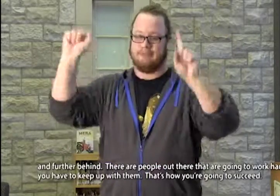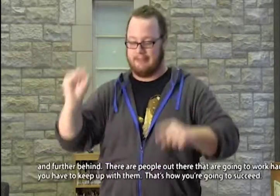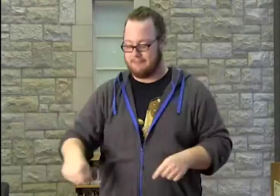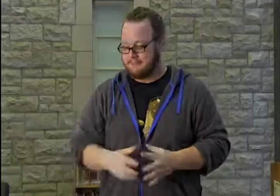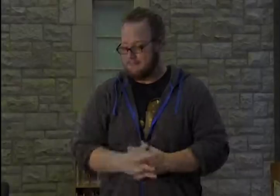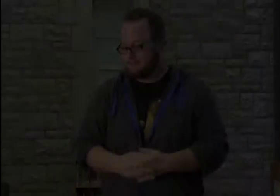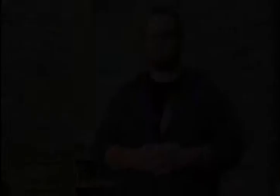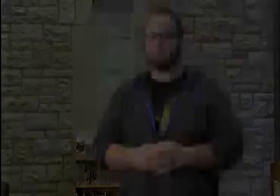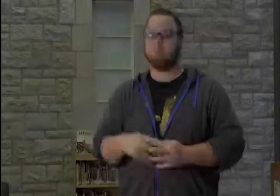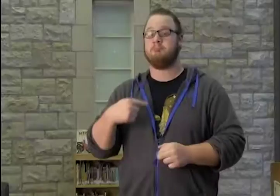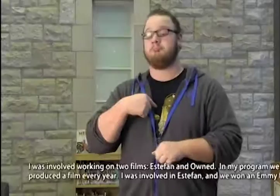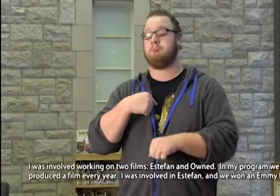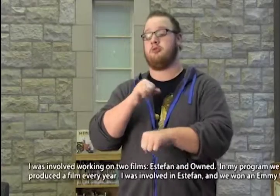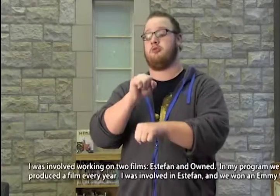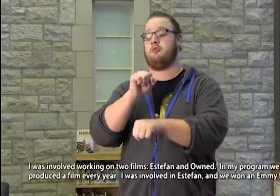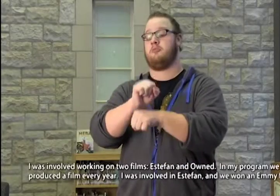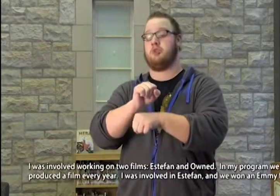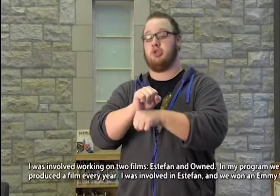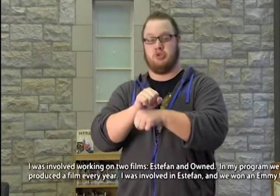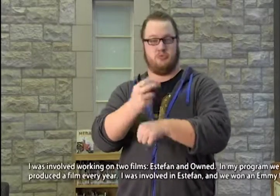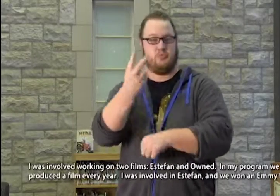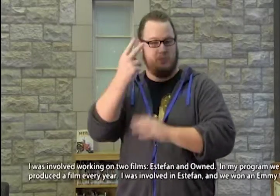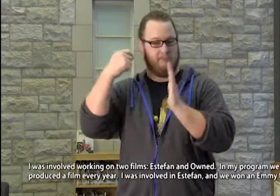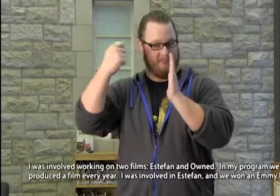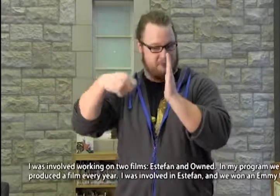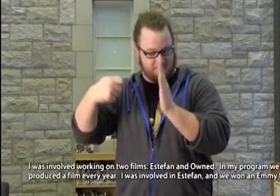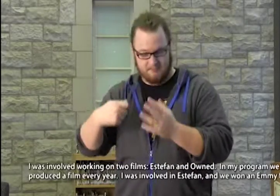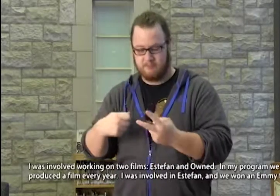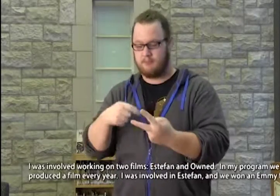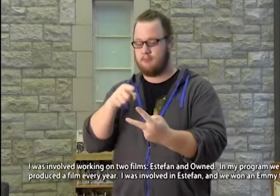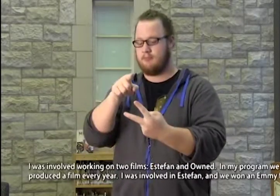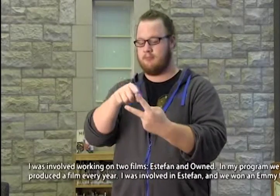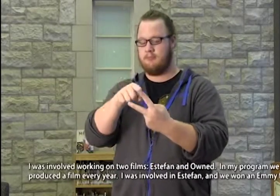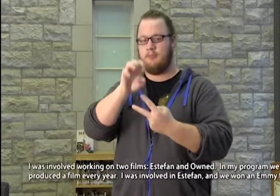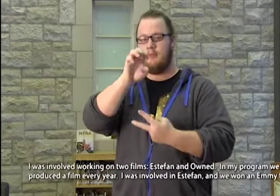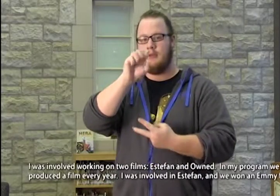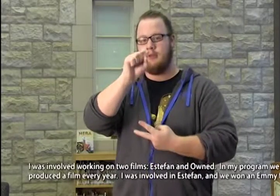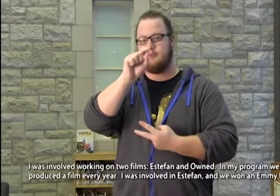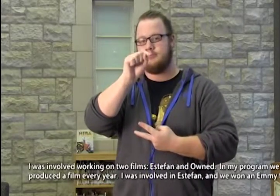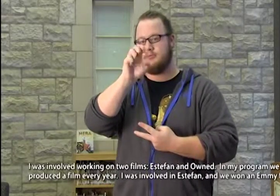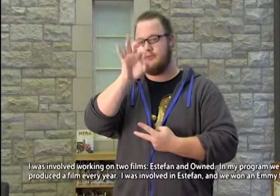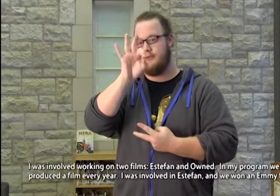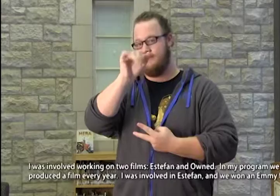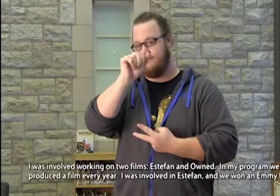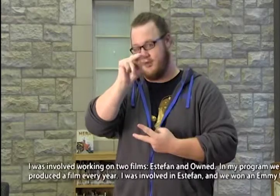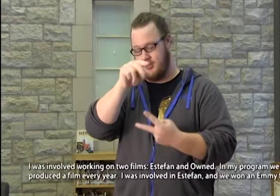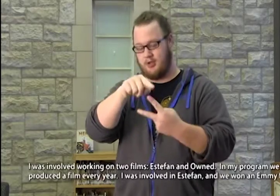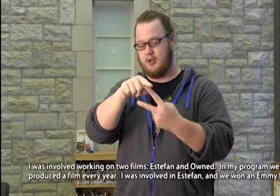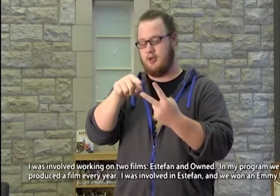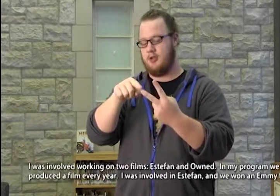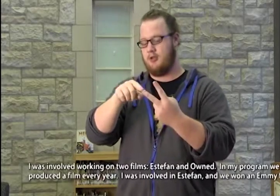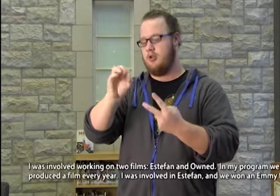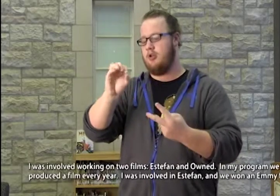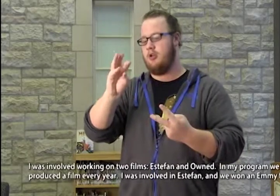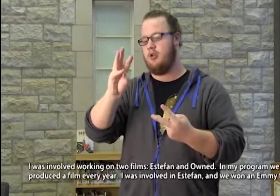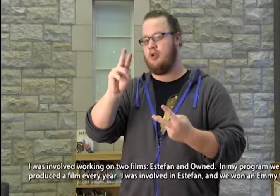succeed. And I was involved working on 2 films, Estefan and Owned.